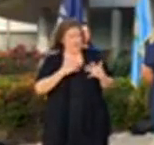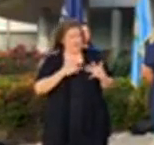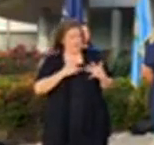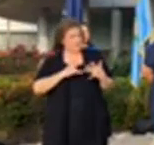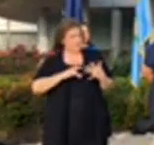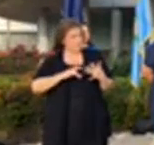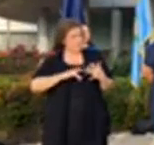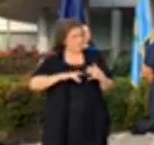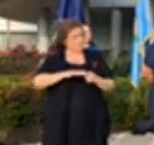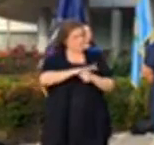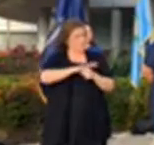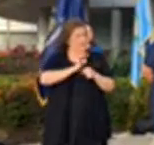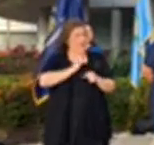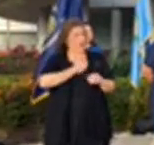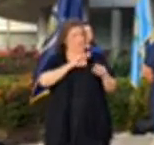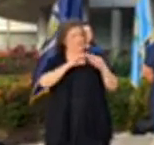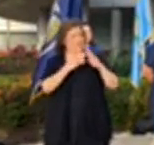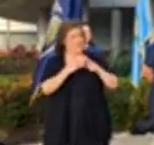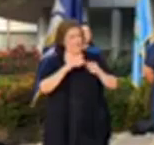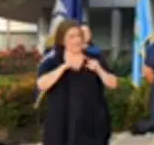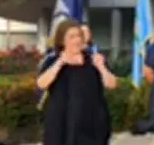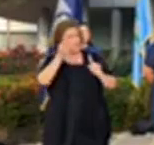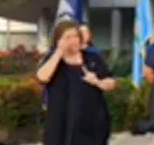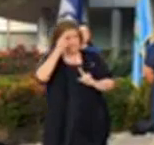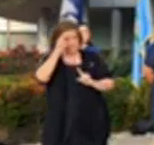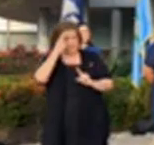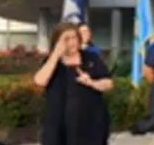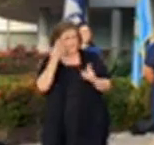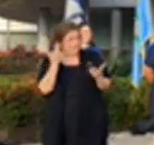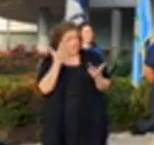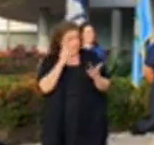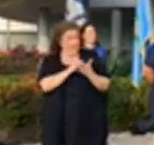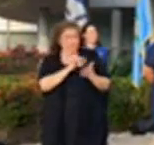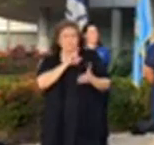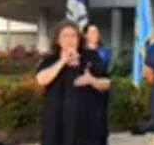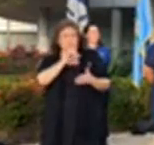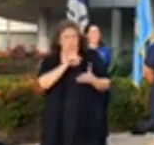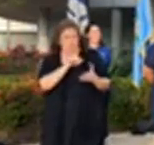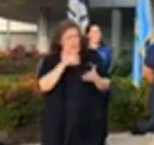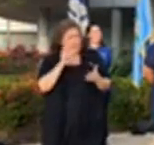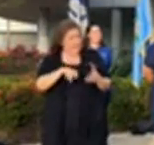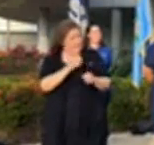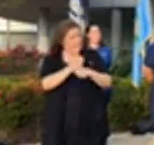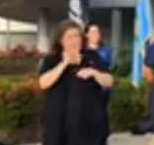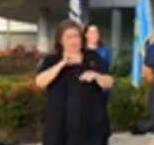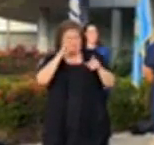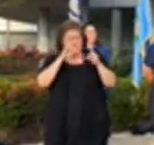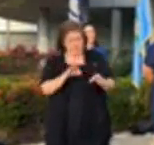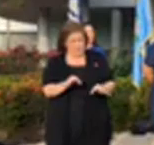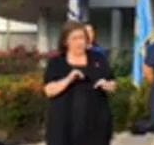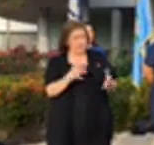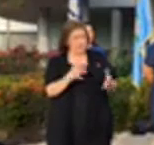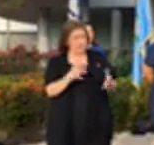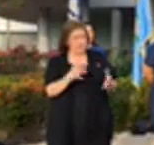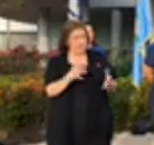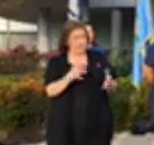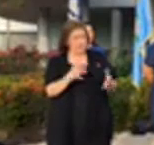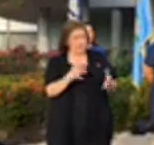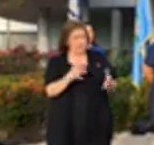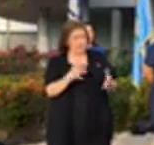across parishes. But the reality is what it is. And the existing conditions are what we're trying to fight.